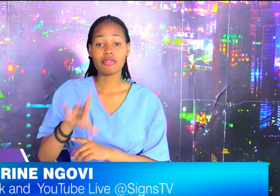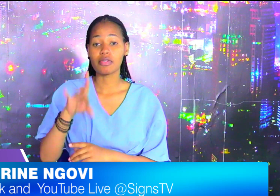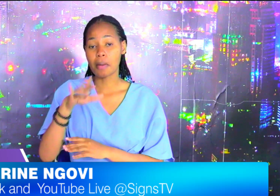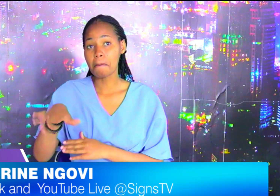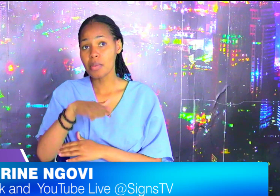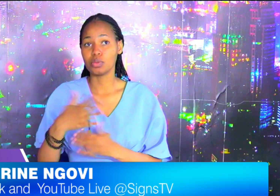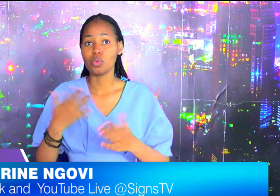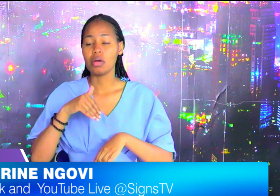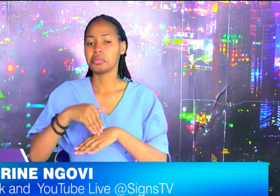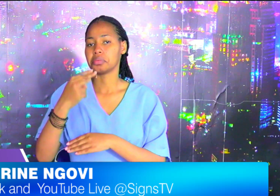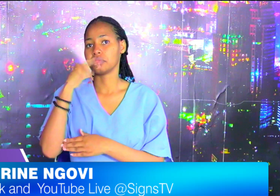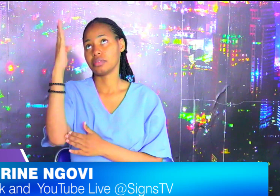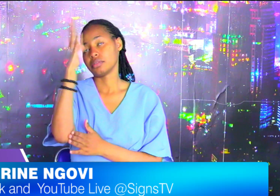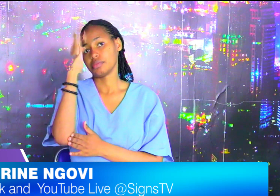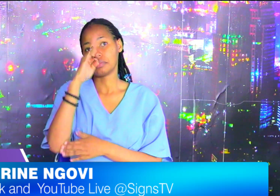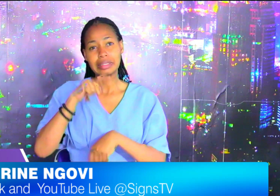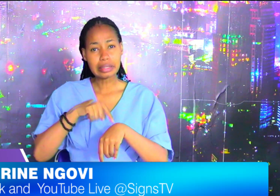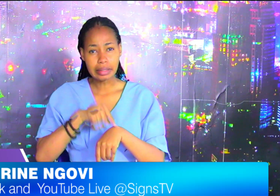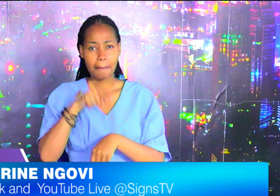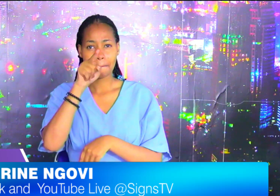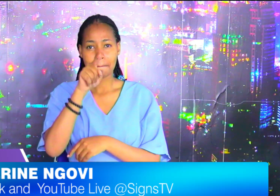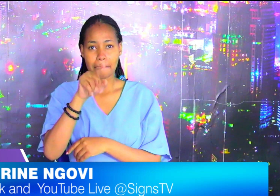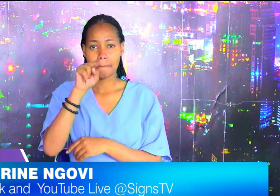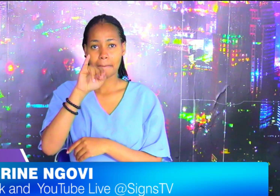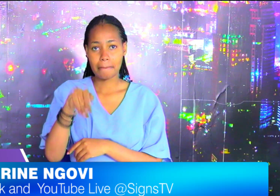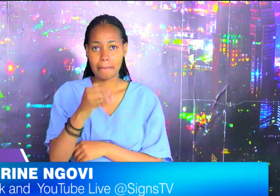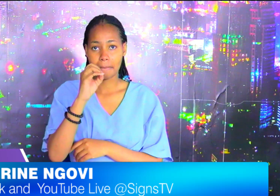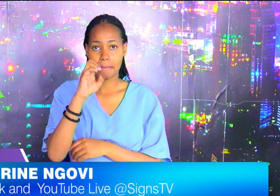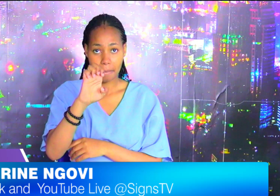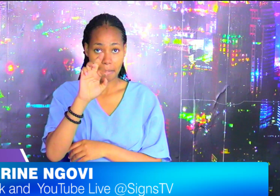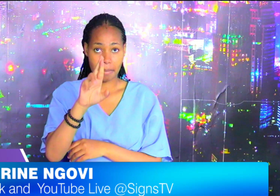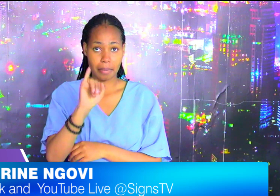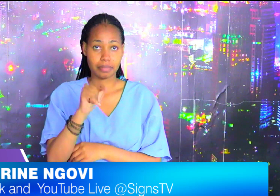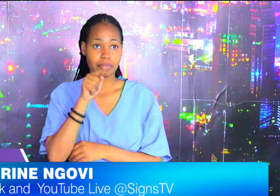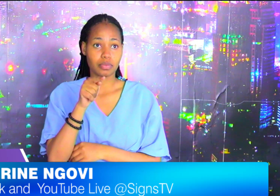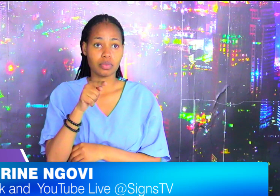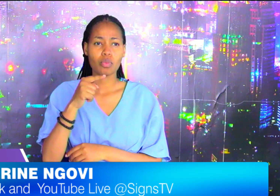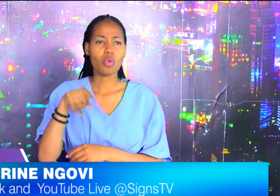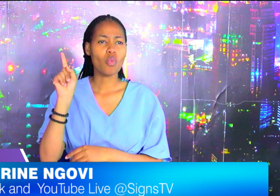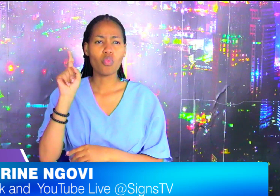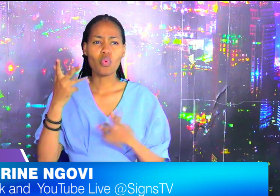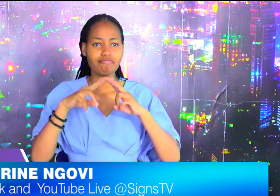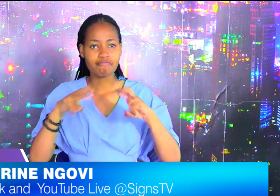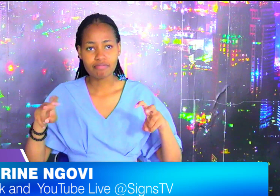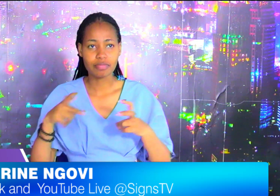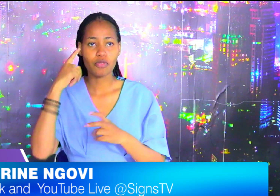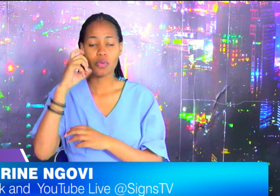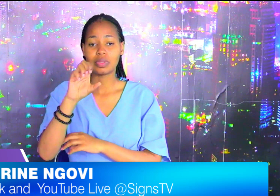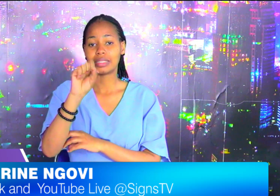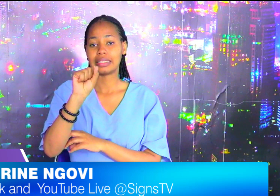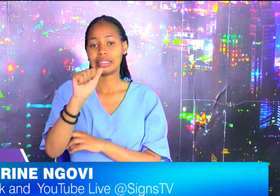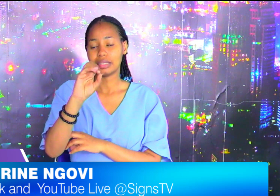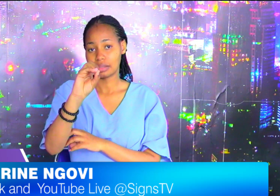The attack took place on Tuesday afternoon while Njeri was inspecting a solar water borehole project that had